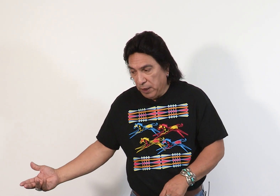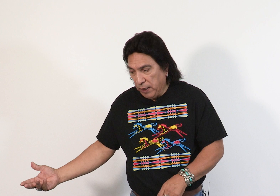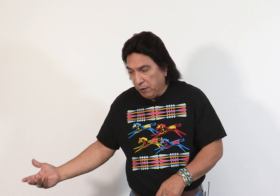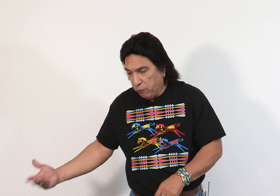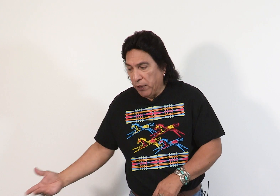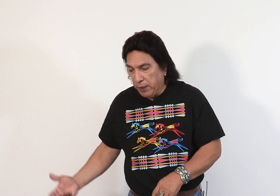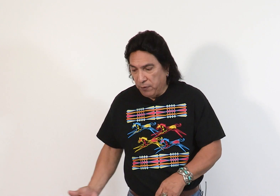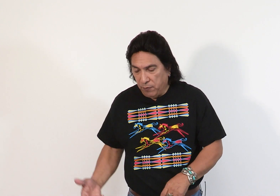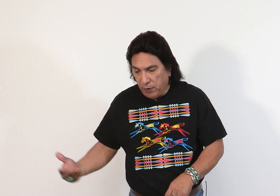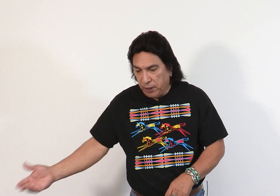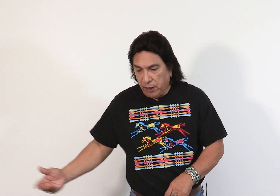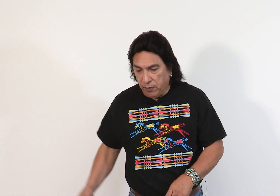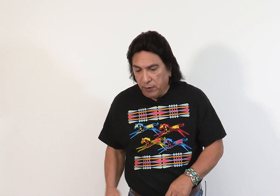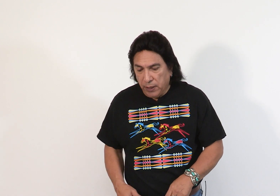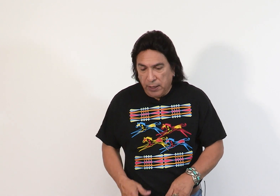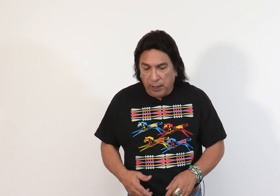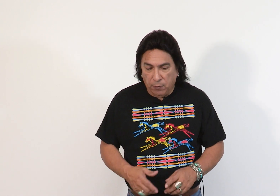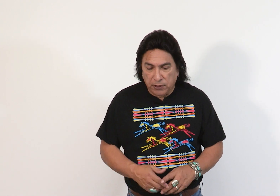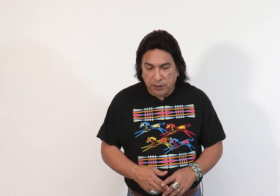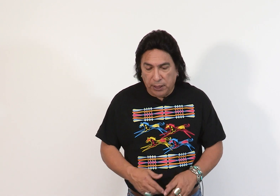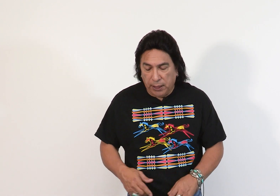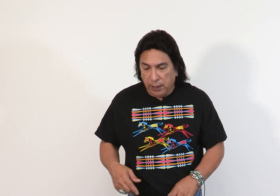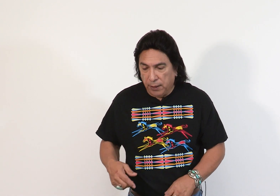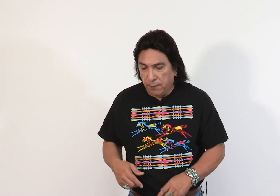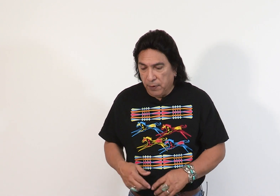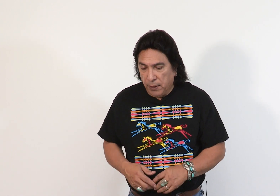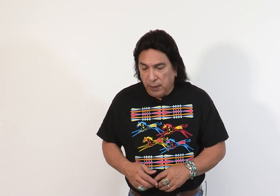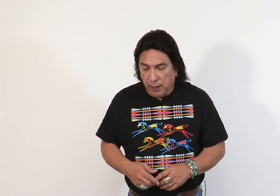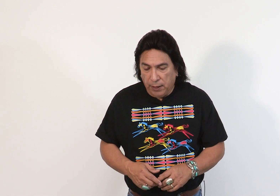a friend right here. I would say,